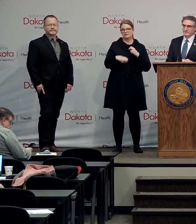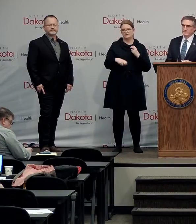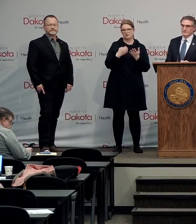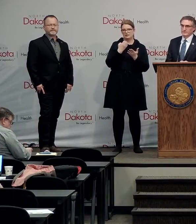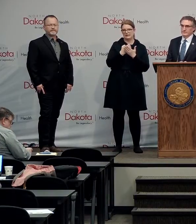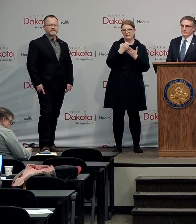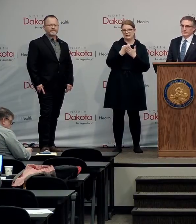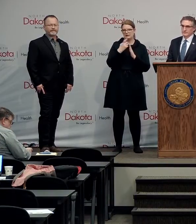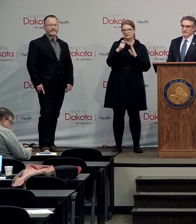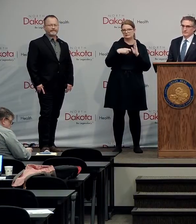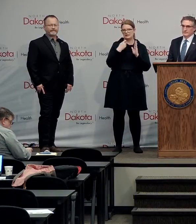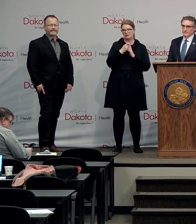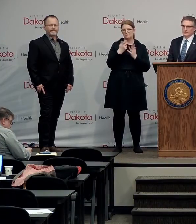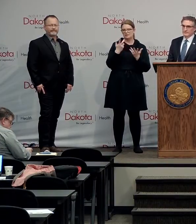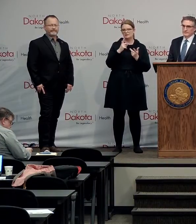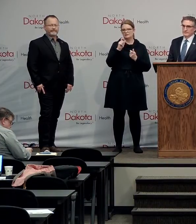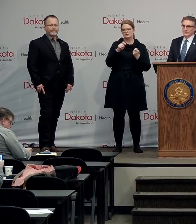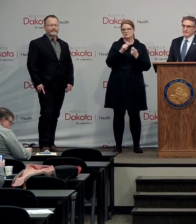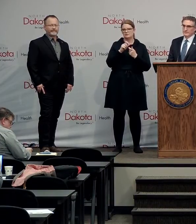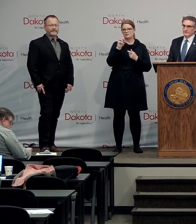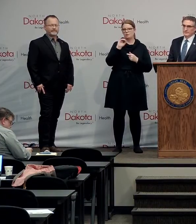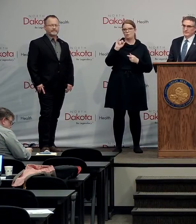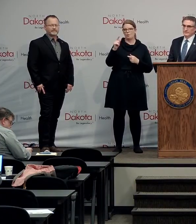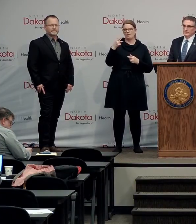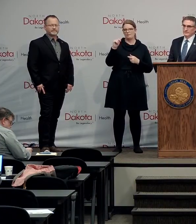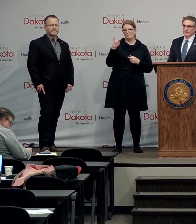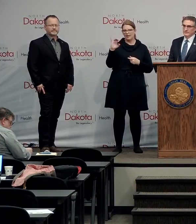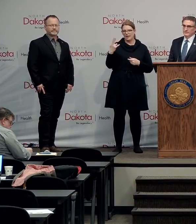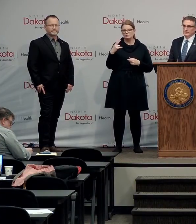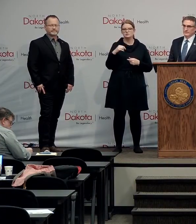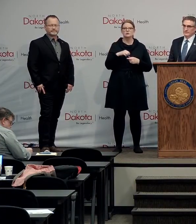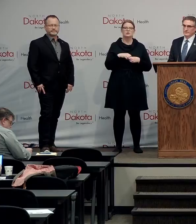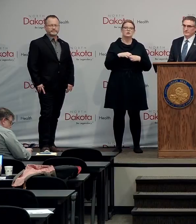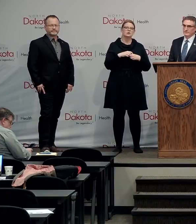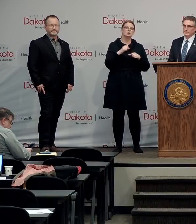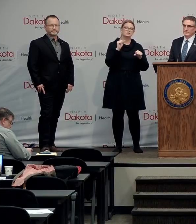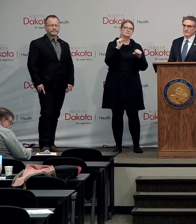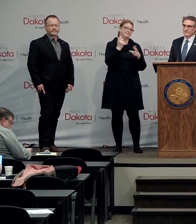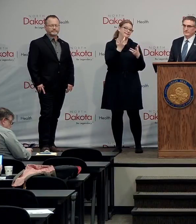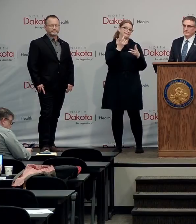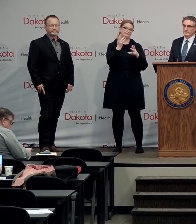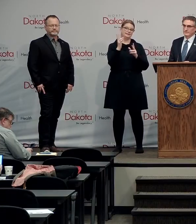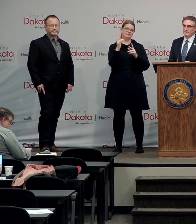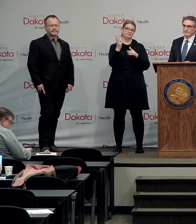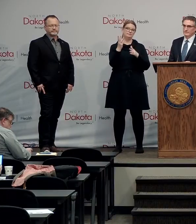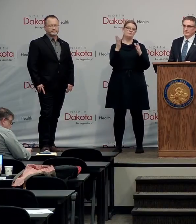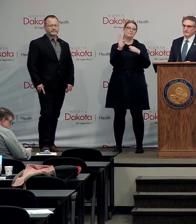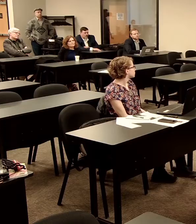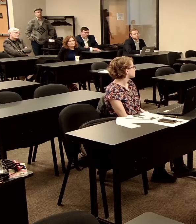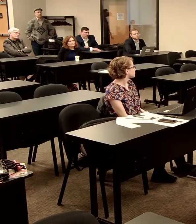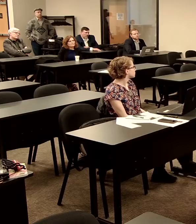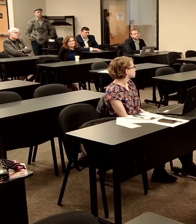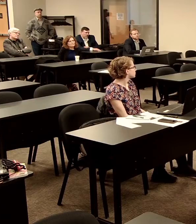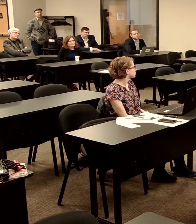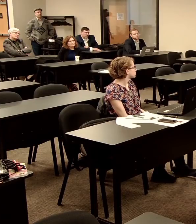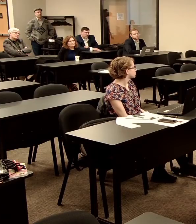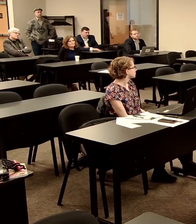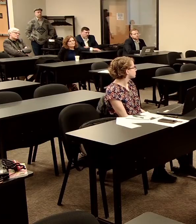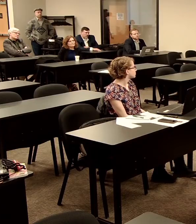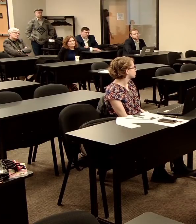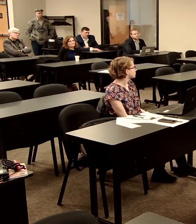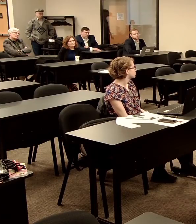time for a lot of people, particularly in the oil patch or people whose jobs are put on hold with business closures here. Have you